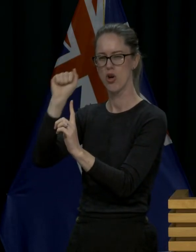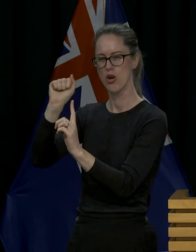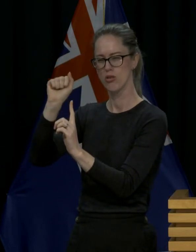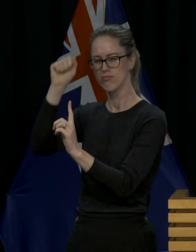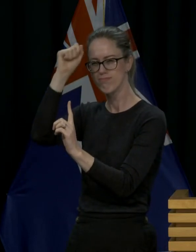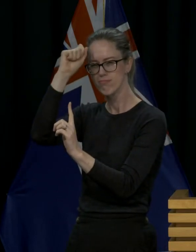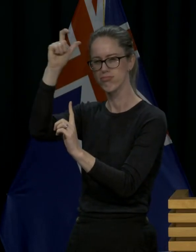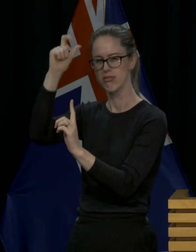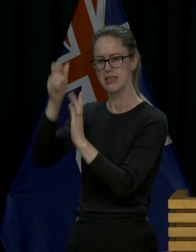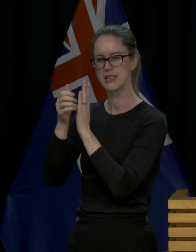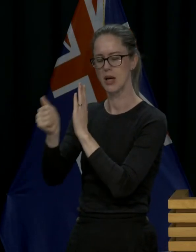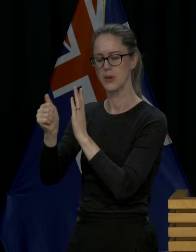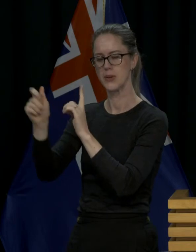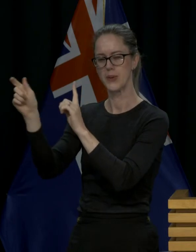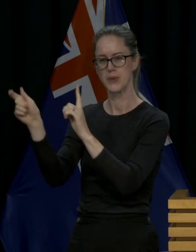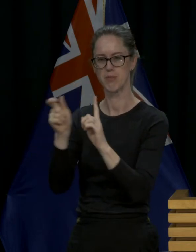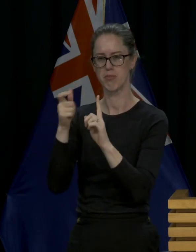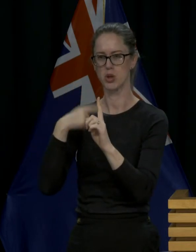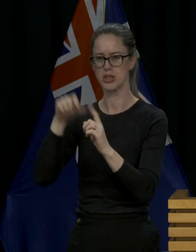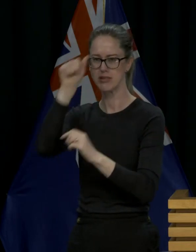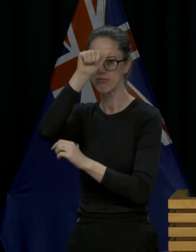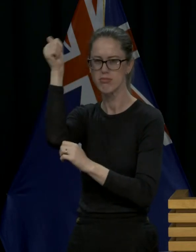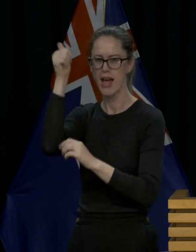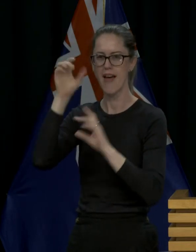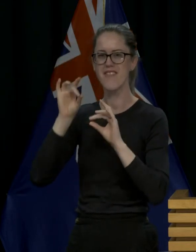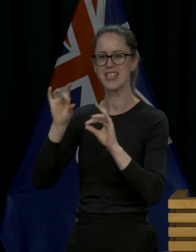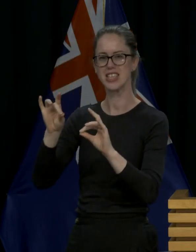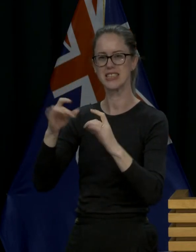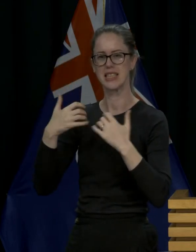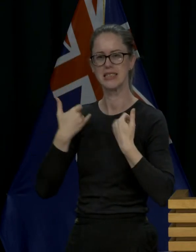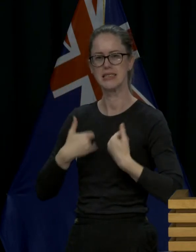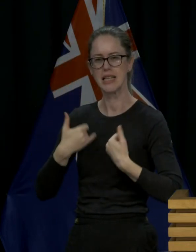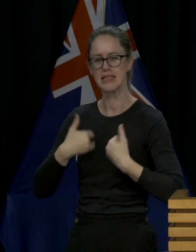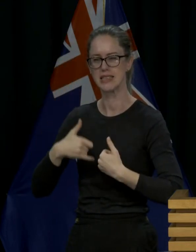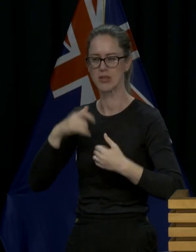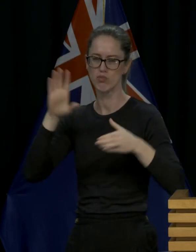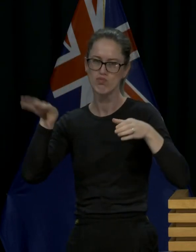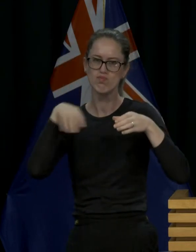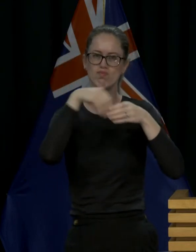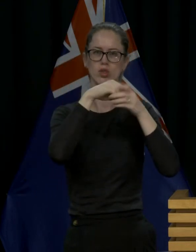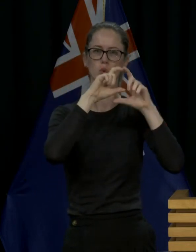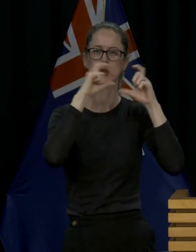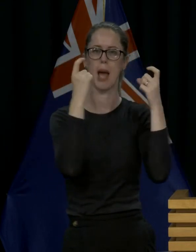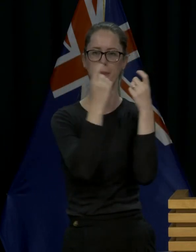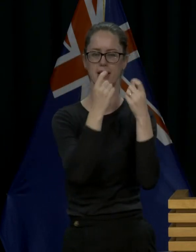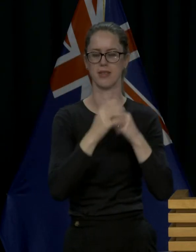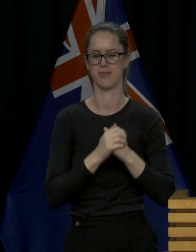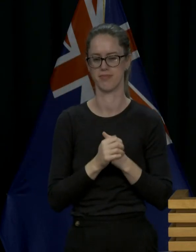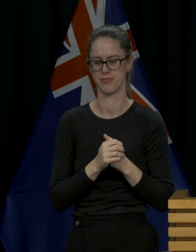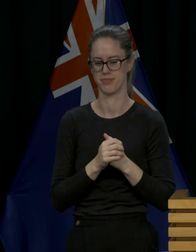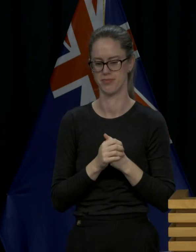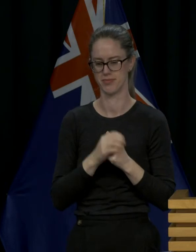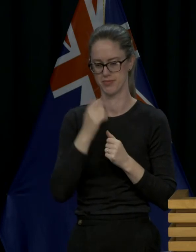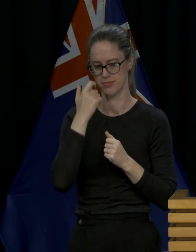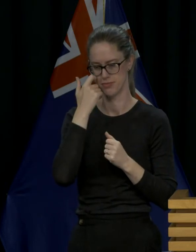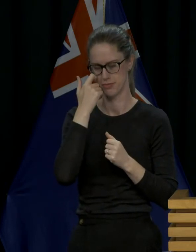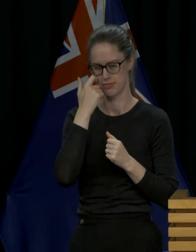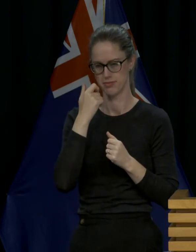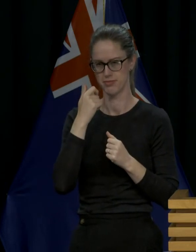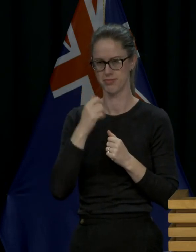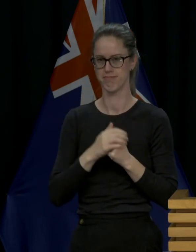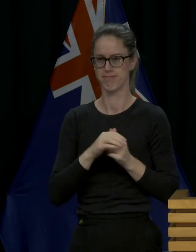Dr. Verrall brings in infectious diseases into our response. On to other